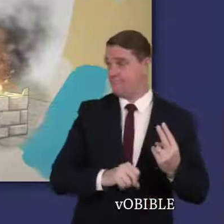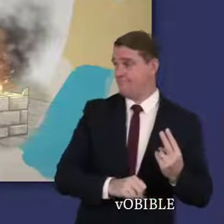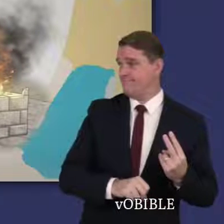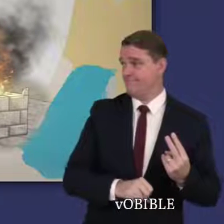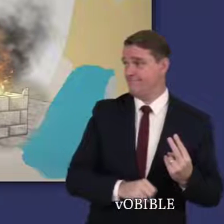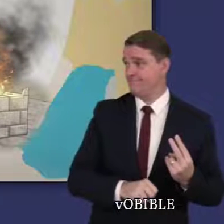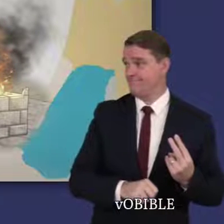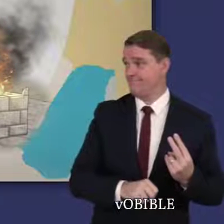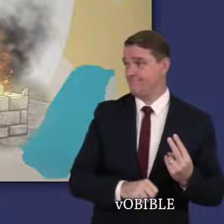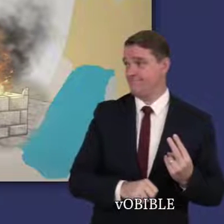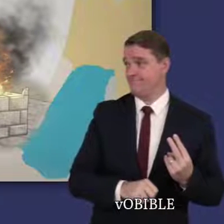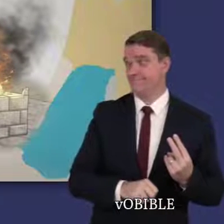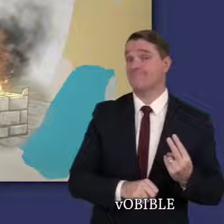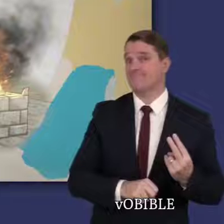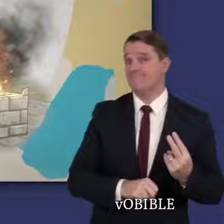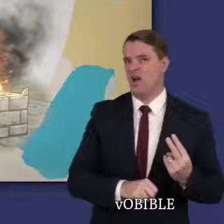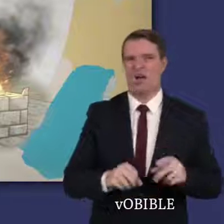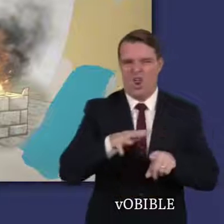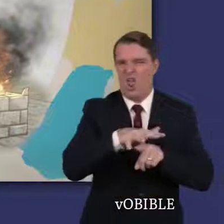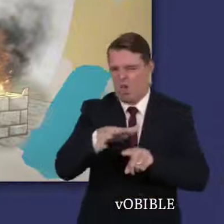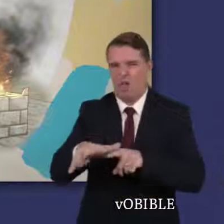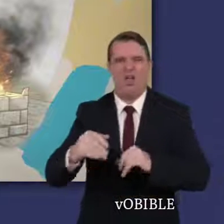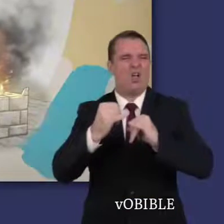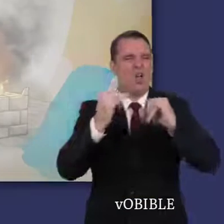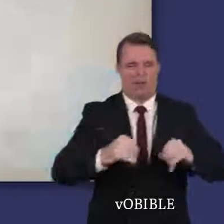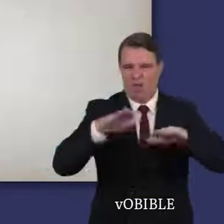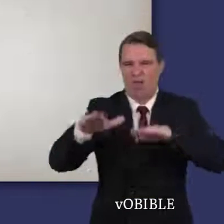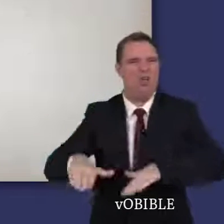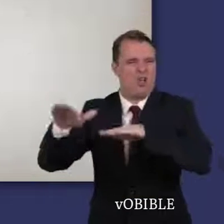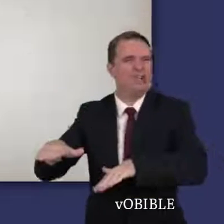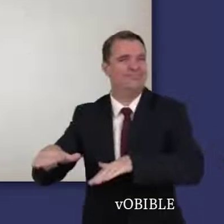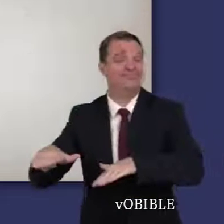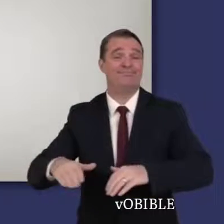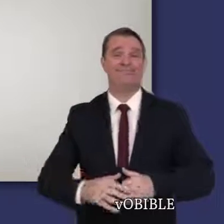him allow false worship to take root in the southern kingdom.